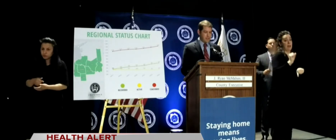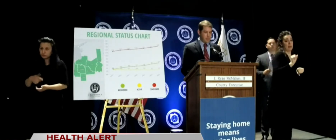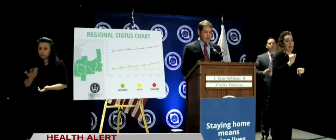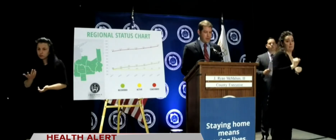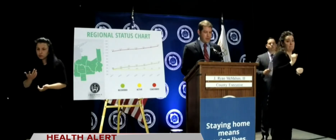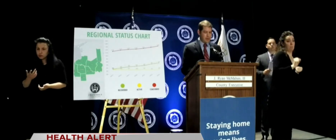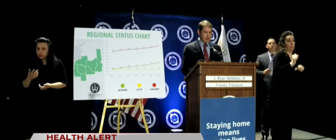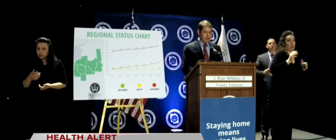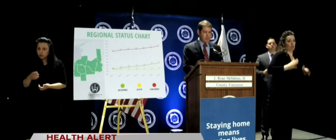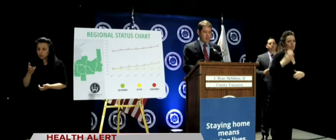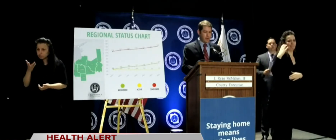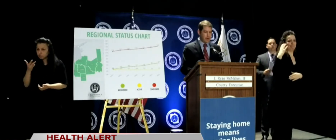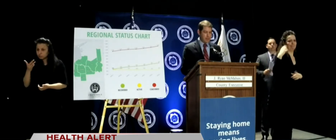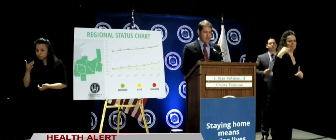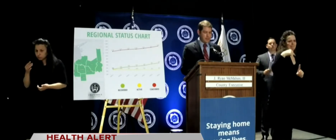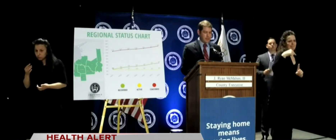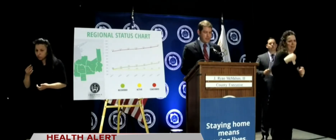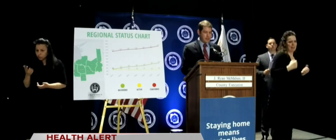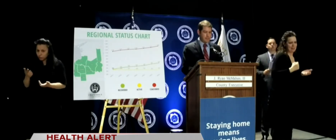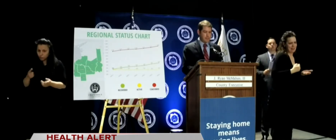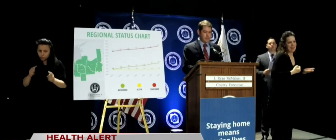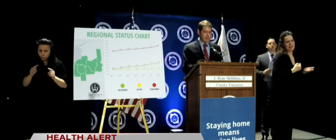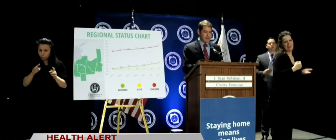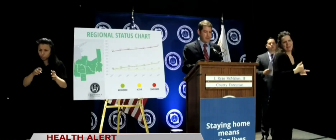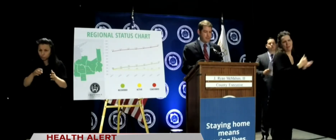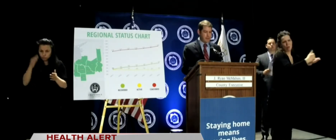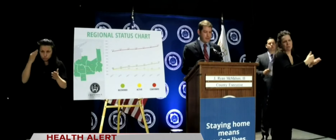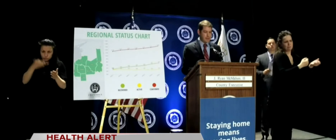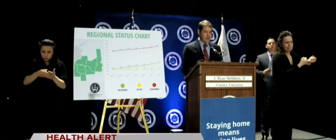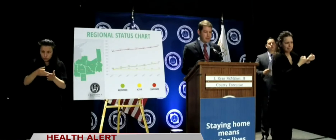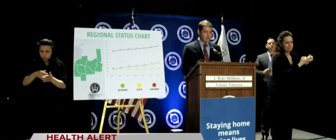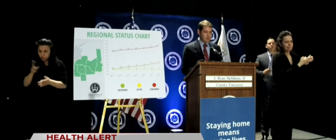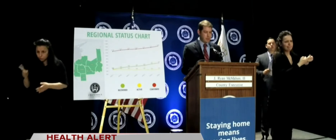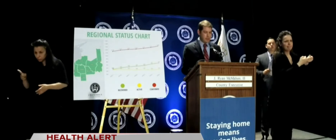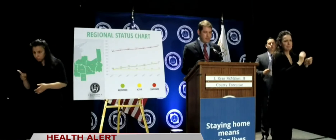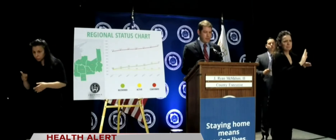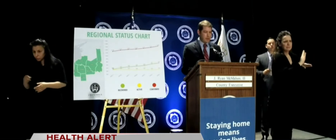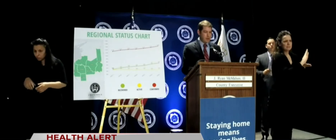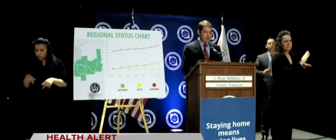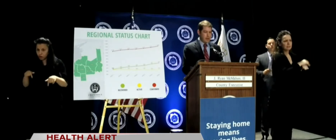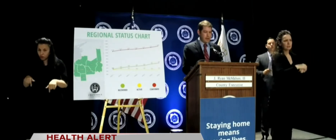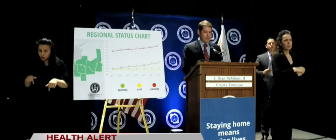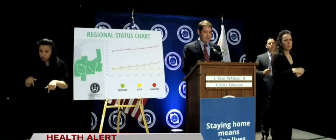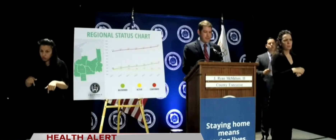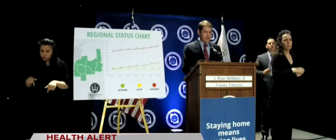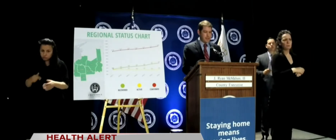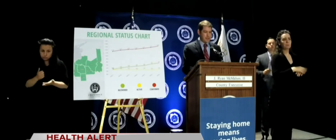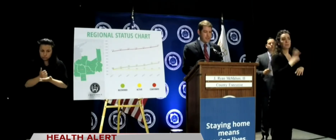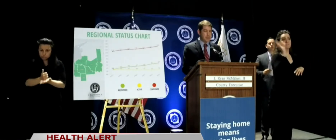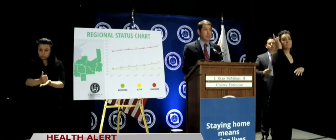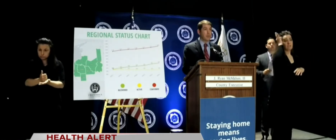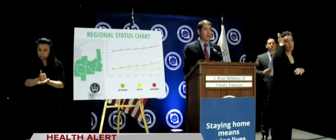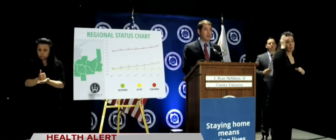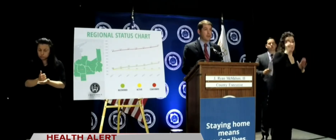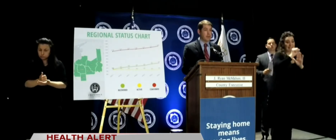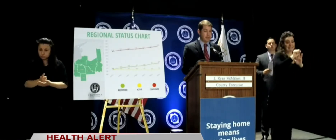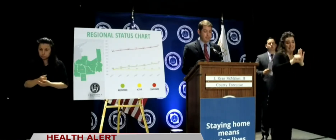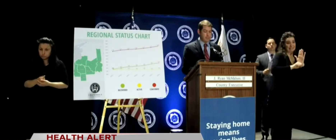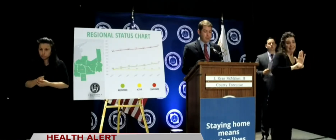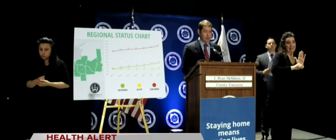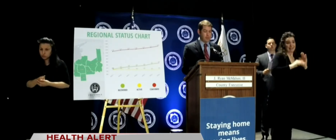Existing support among programs and at the federal, state, and local level, assistance to